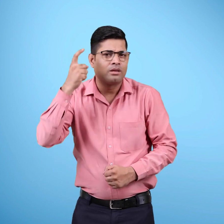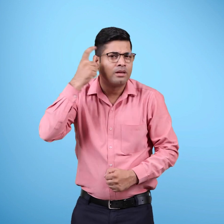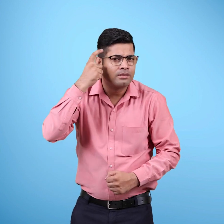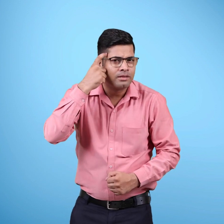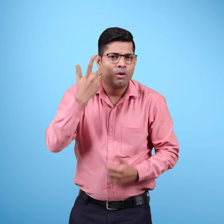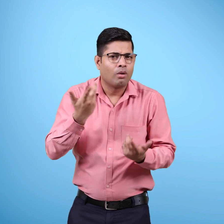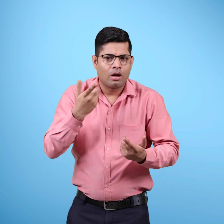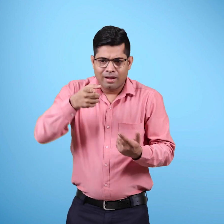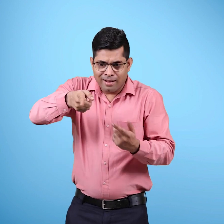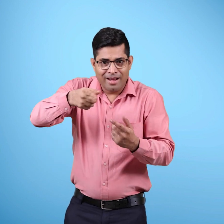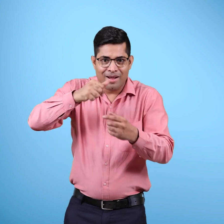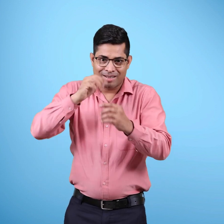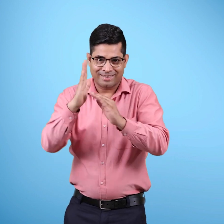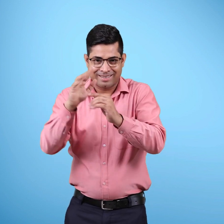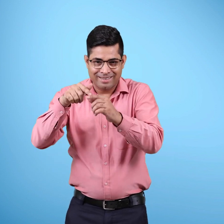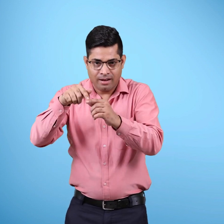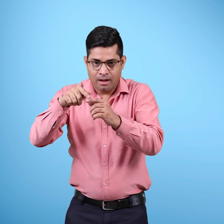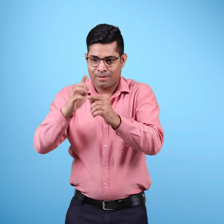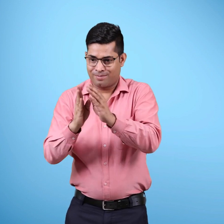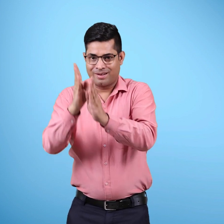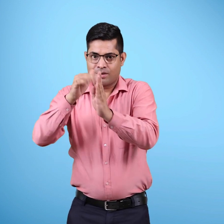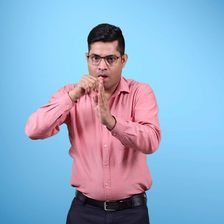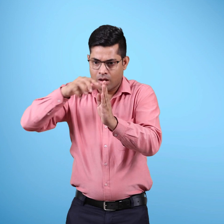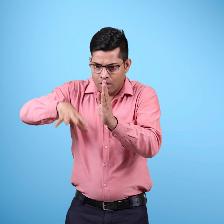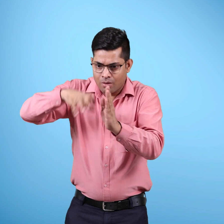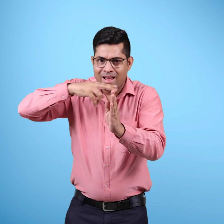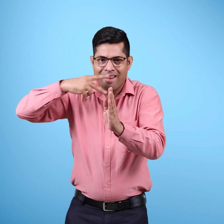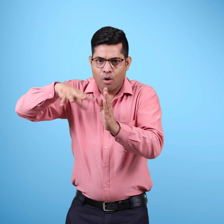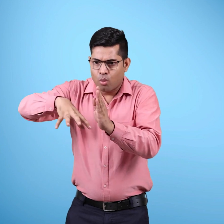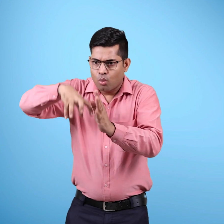How do you think the color reached there?